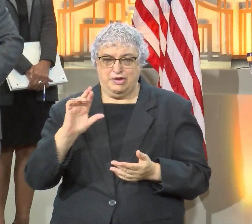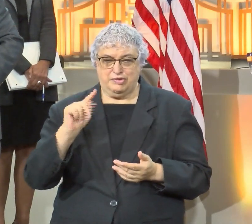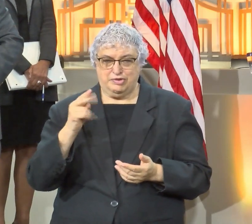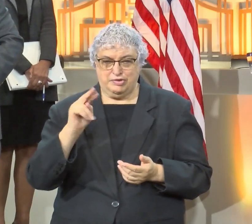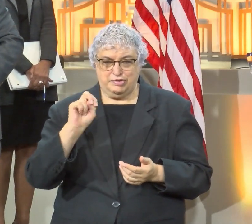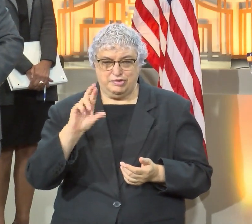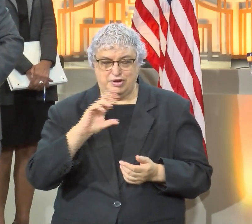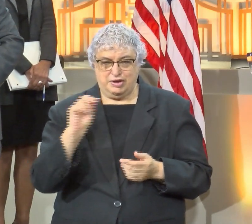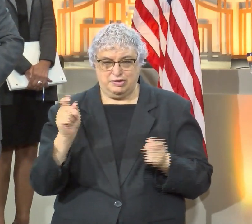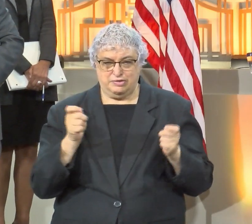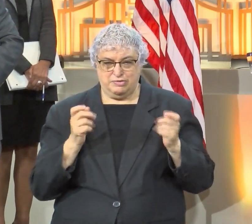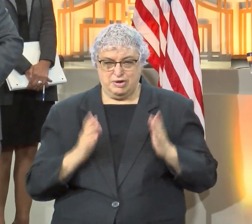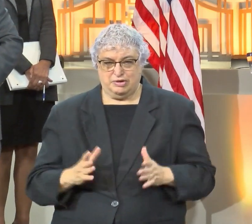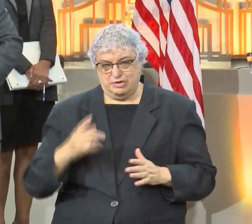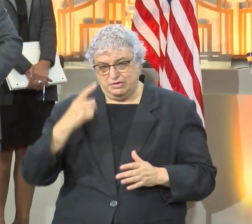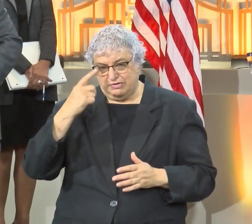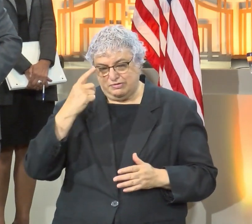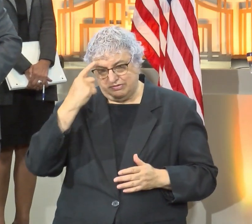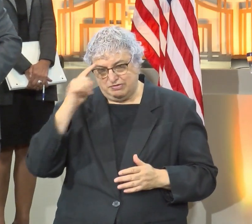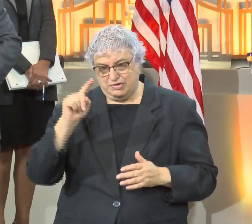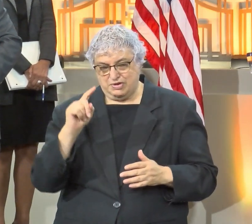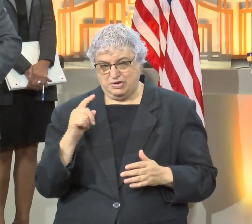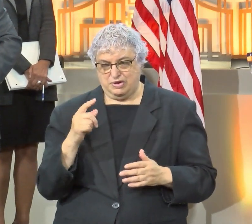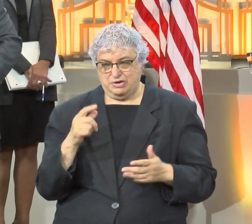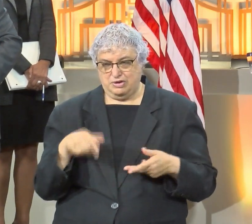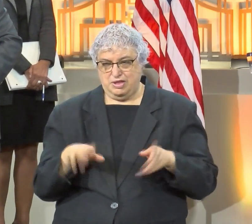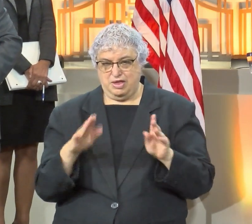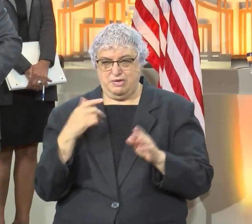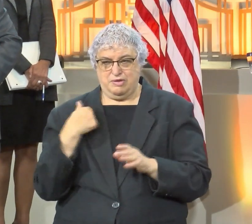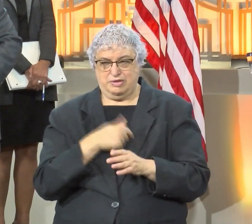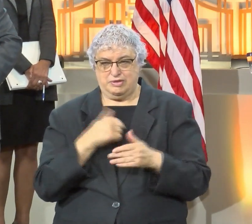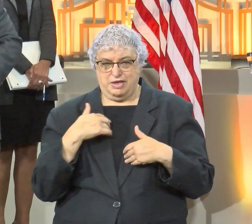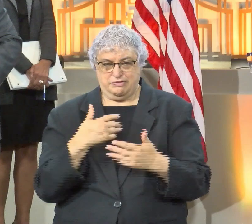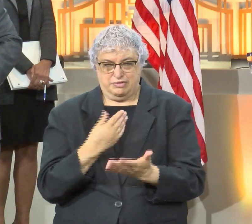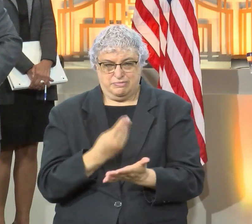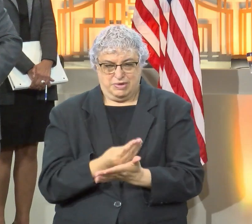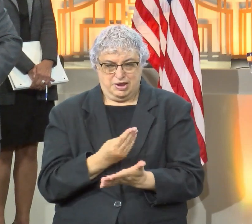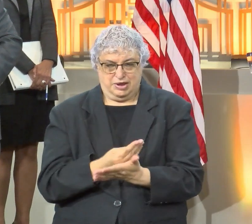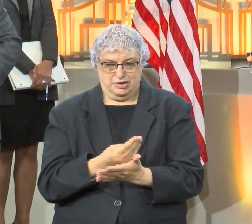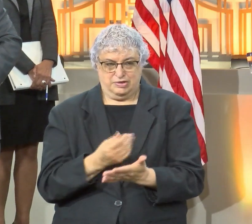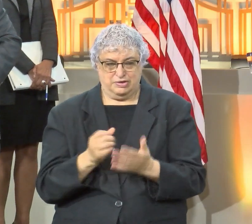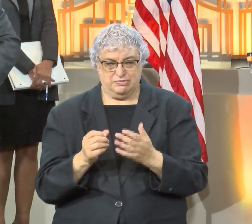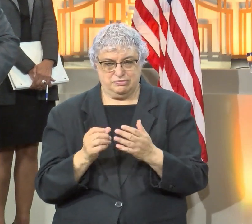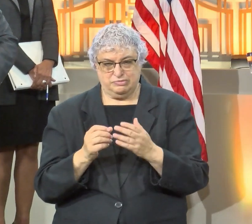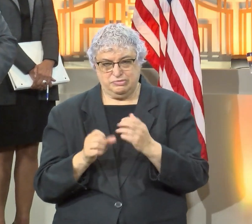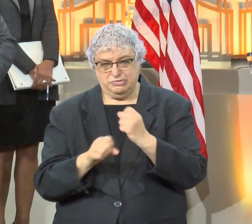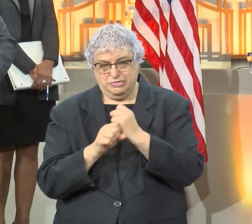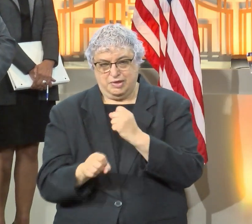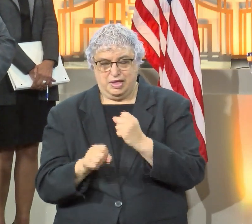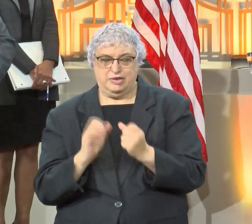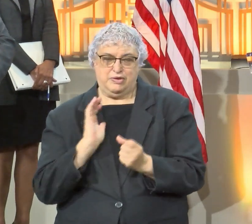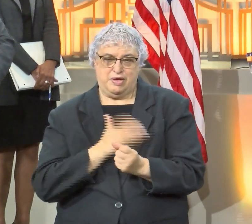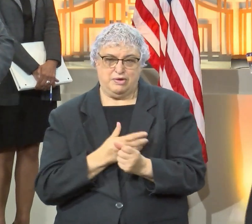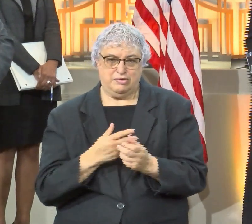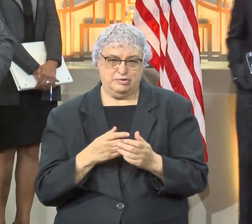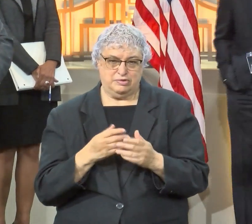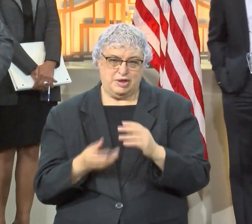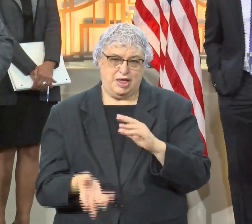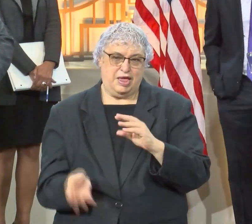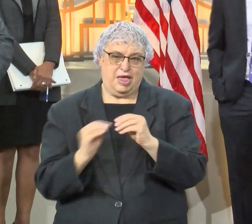and Director for allowing us to have the funding to accentuate our services.